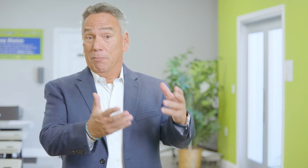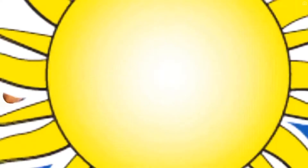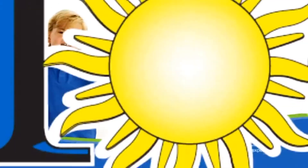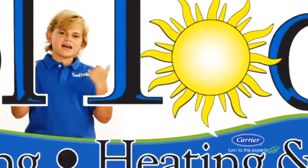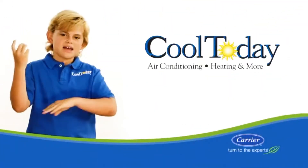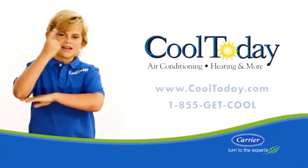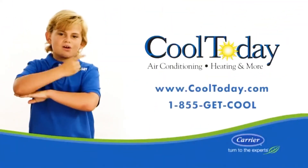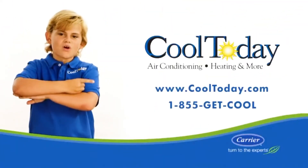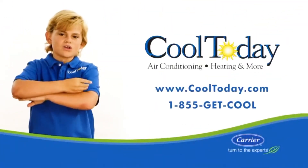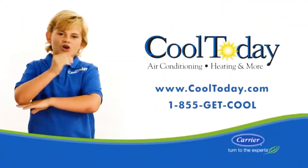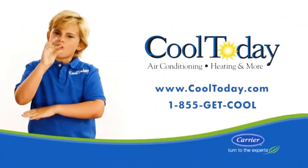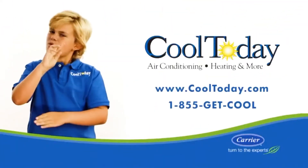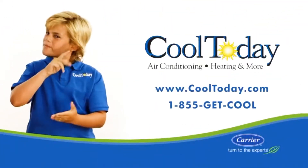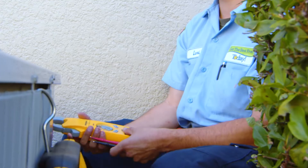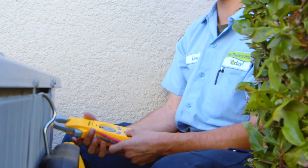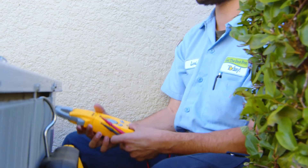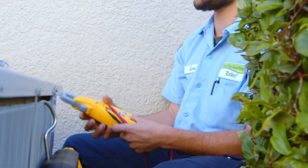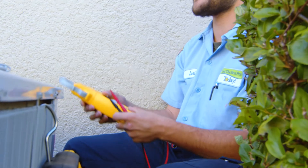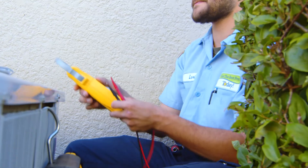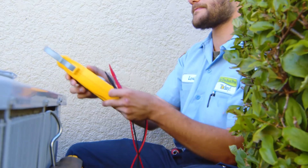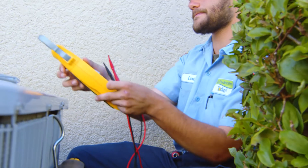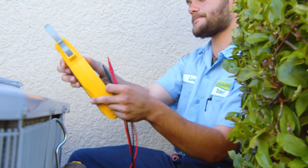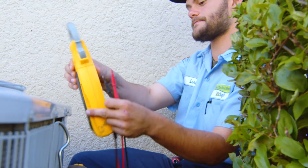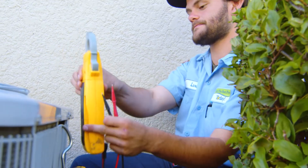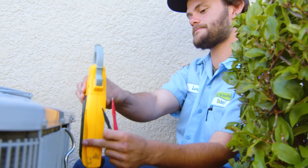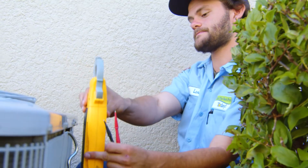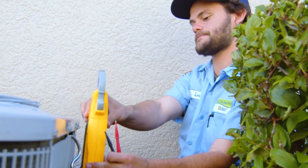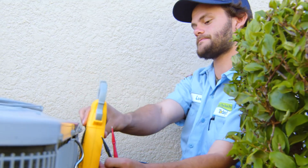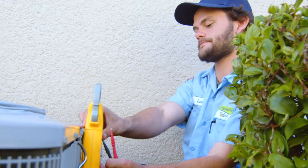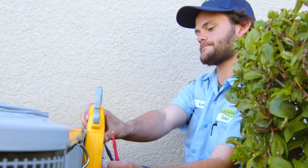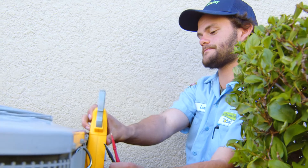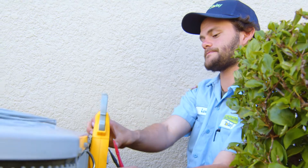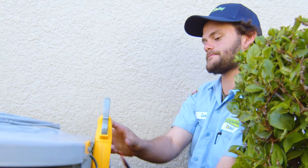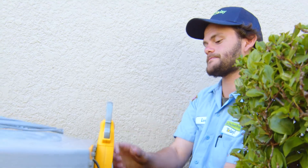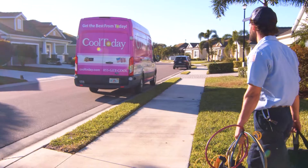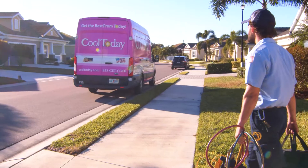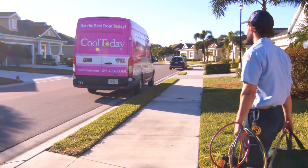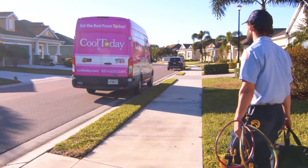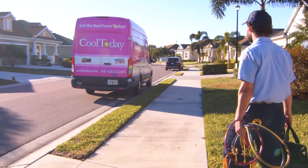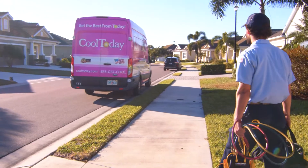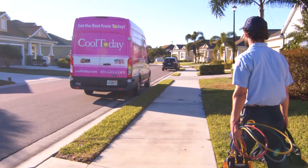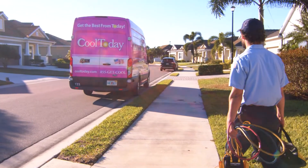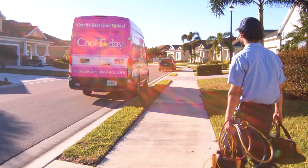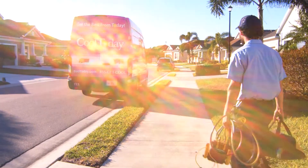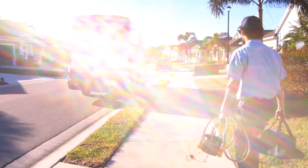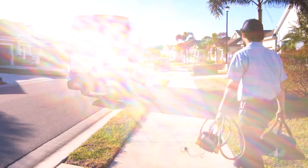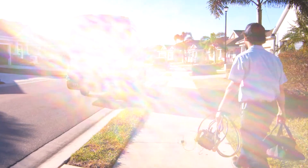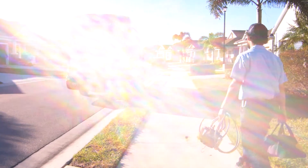commercials. Now going to trade school and delivering the best from today to our customers. When I was 11 years old, I signed